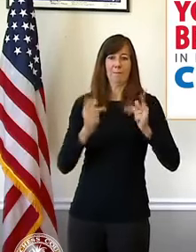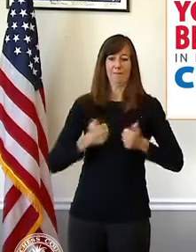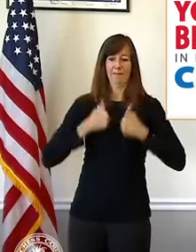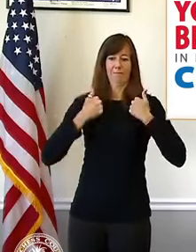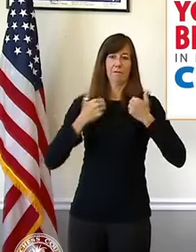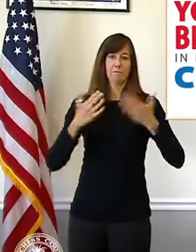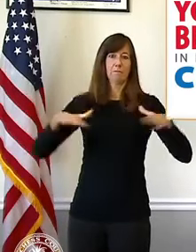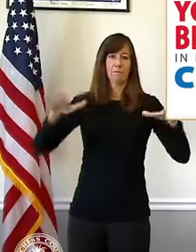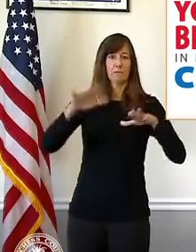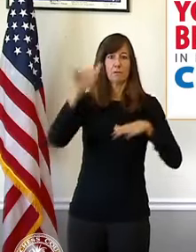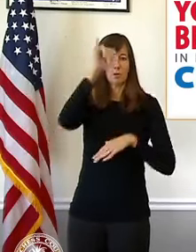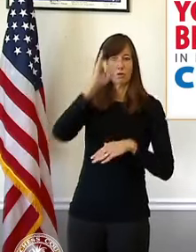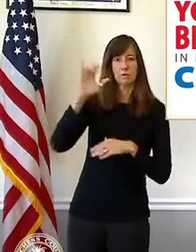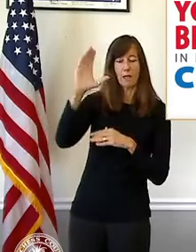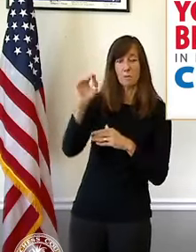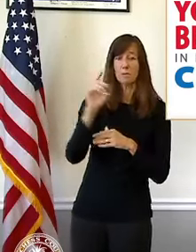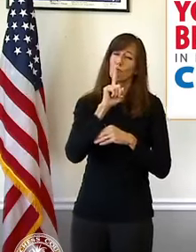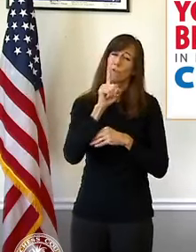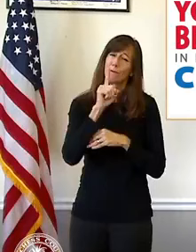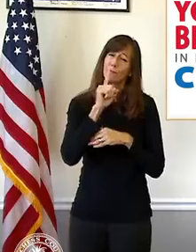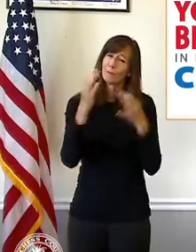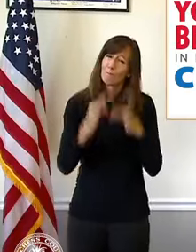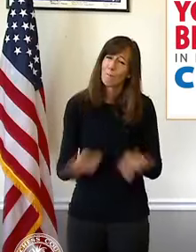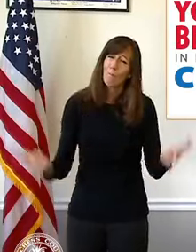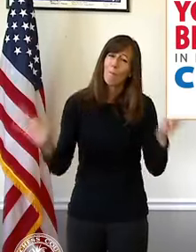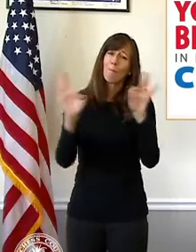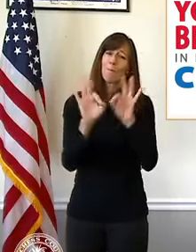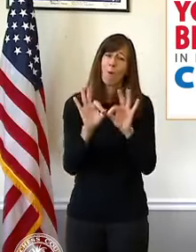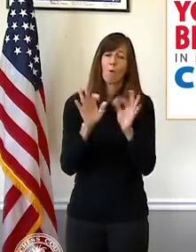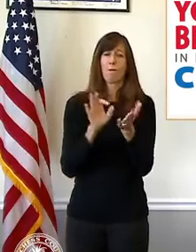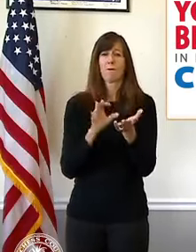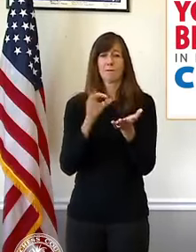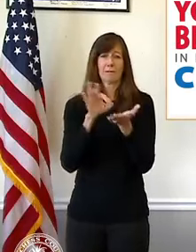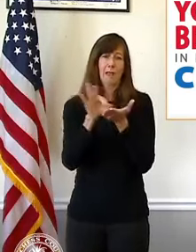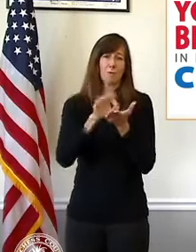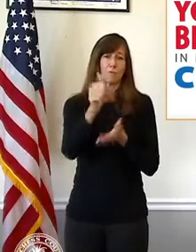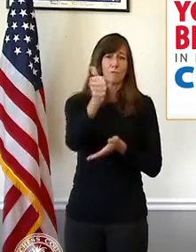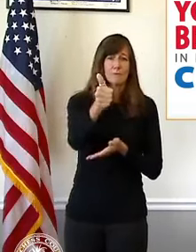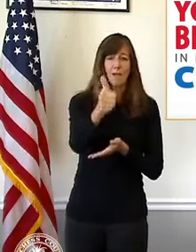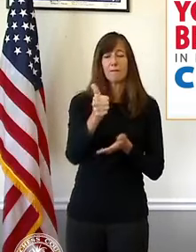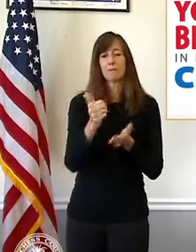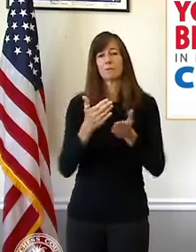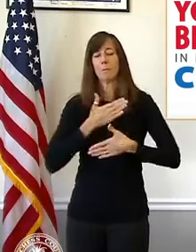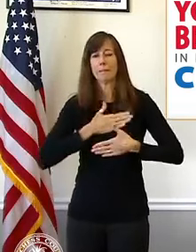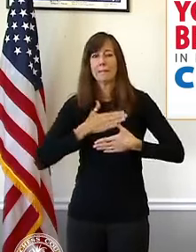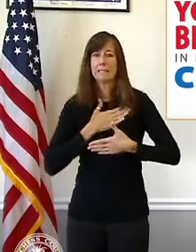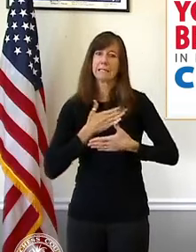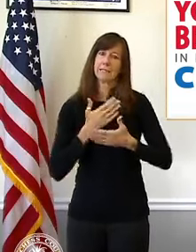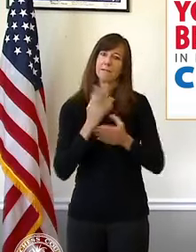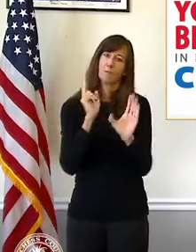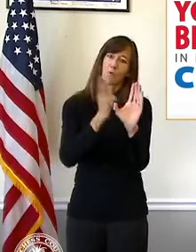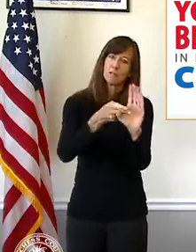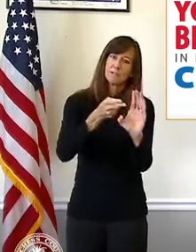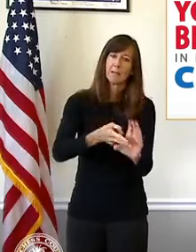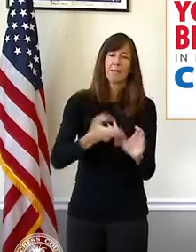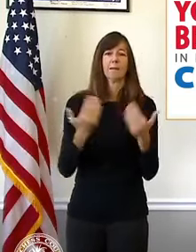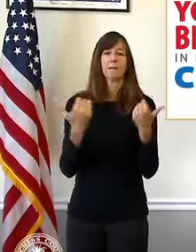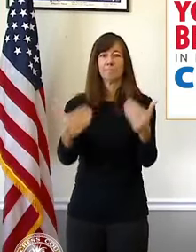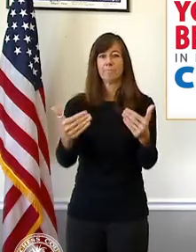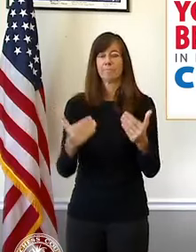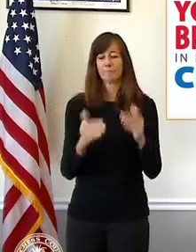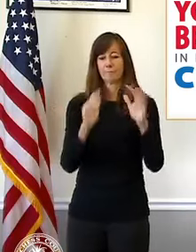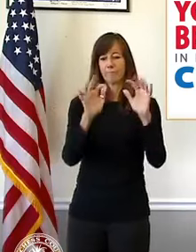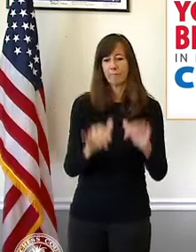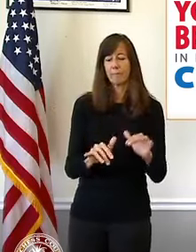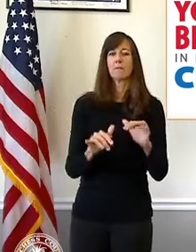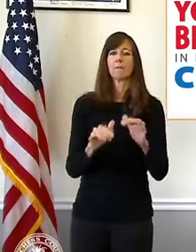counted, and we ask you to participate in our count effort. So 2020census.gov, and of course you can always